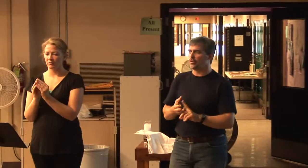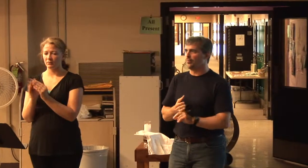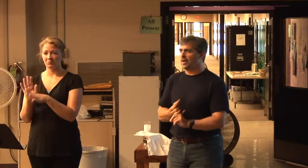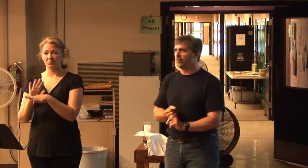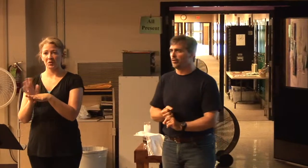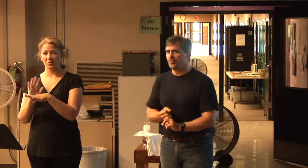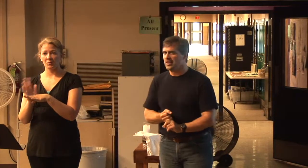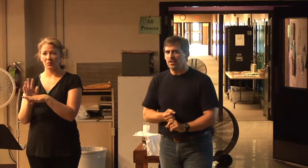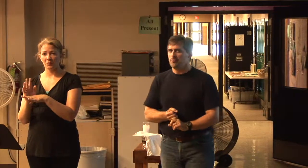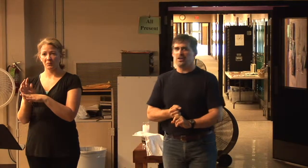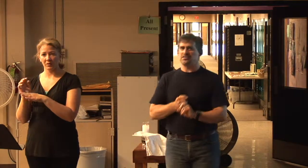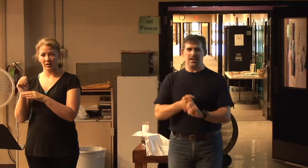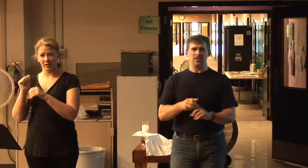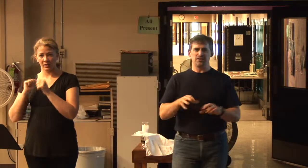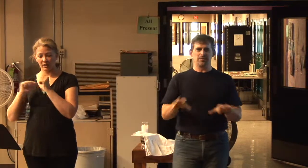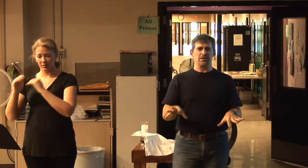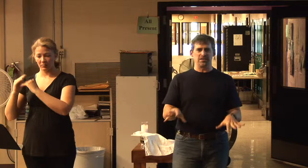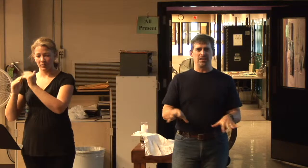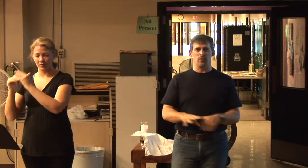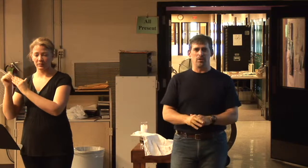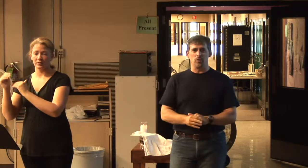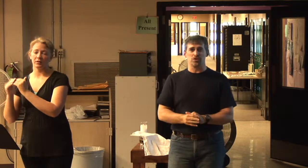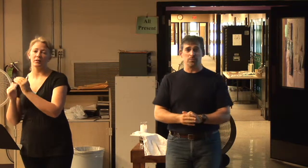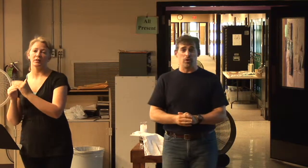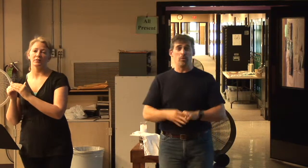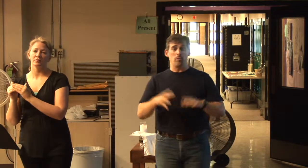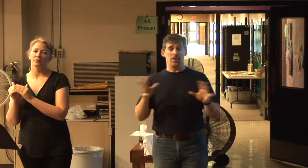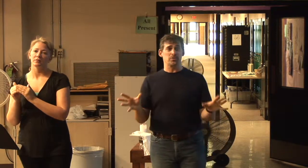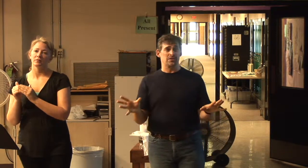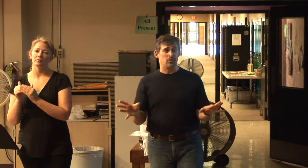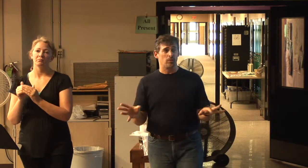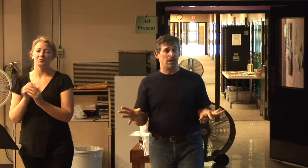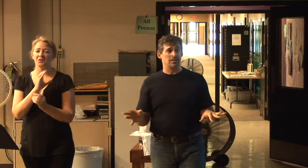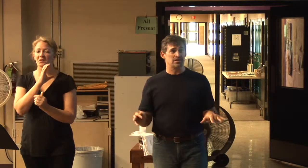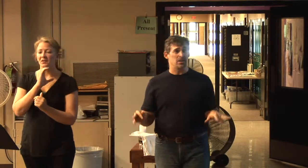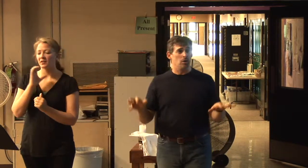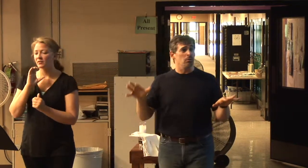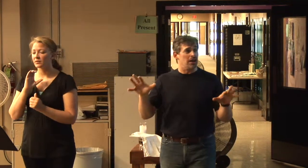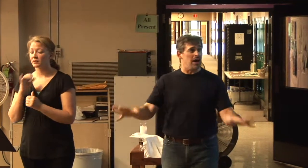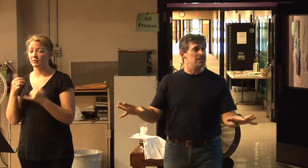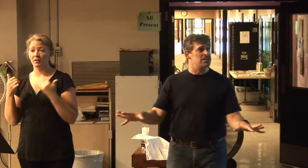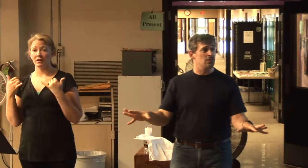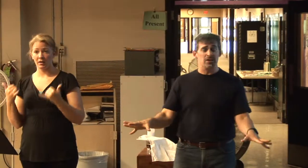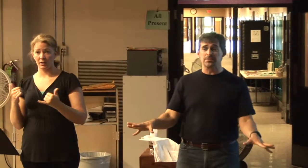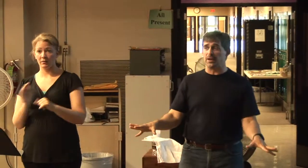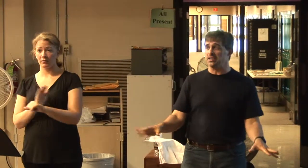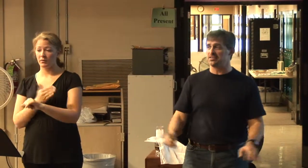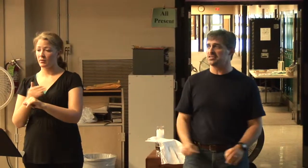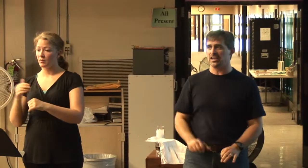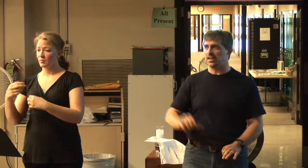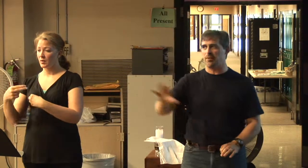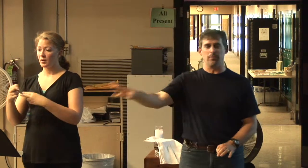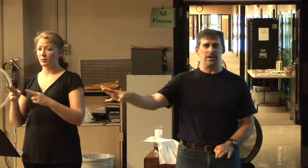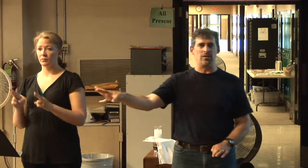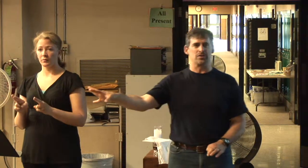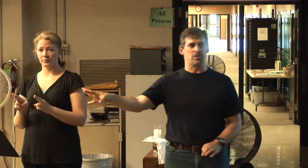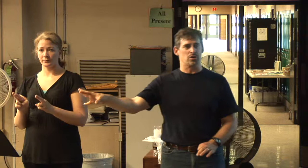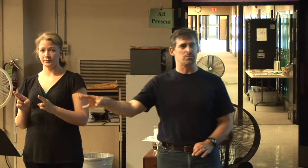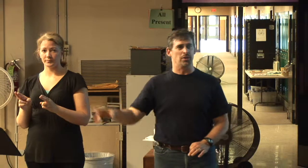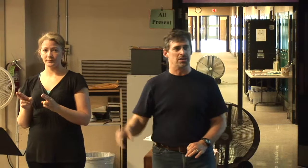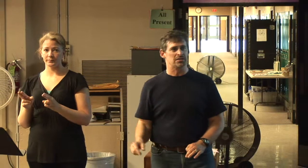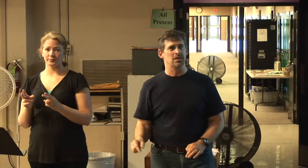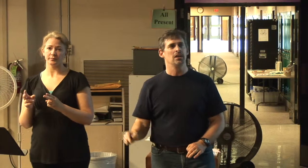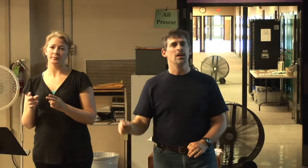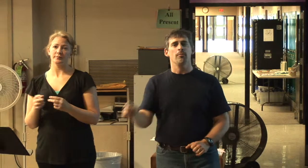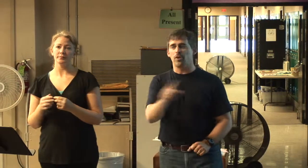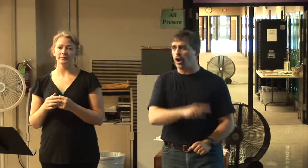cafeteria. Today we're in the band room. But it's not just about Sunday morning worship, although we want to transform that to say, you know, God is here in this space, just like he might be in any of those other